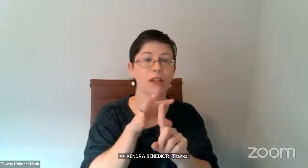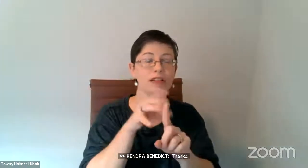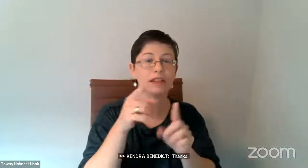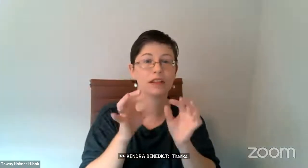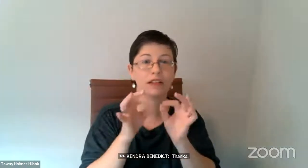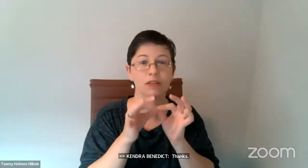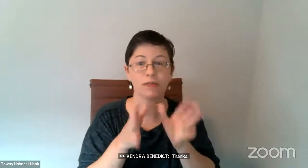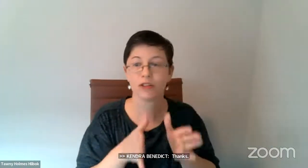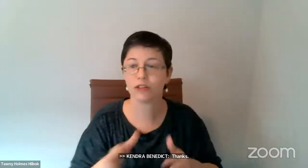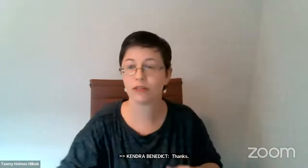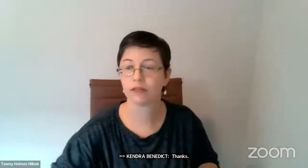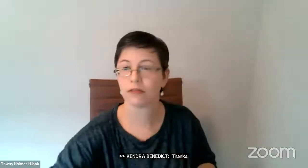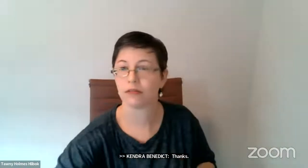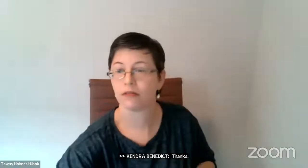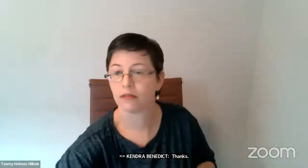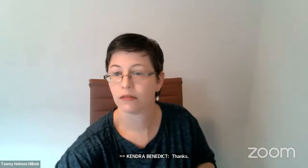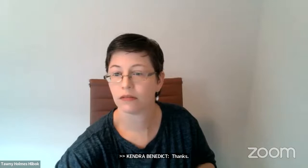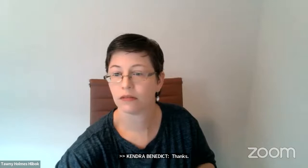Kendra.